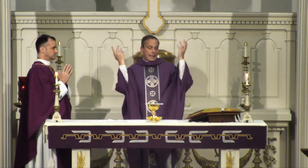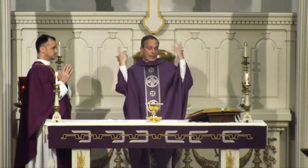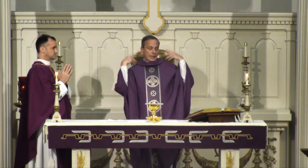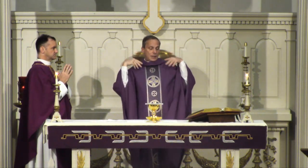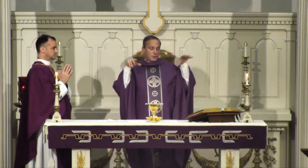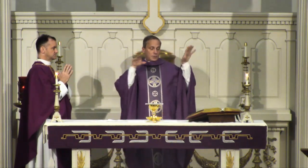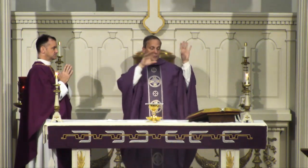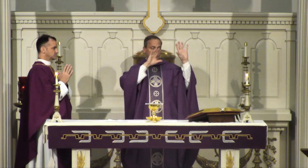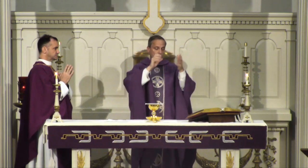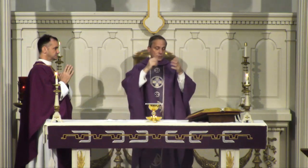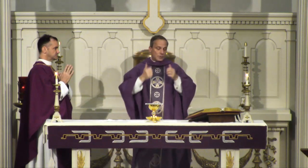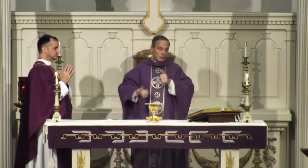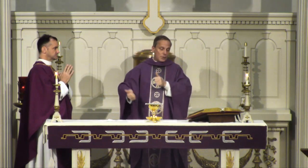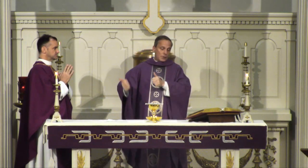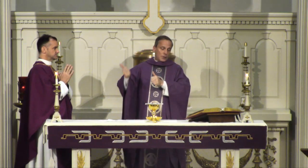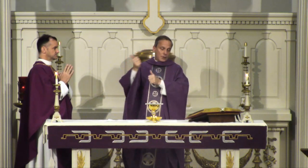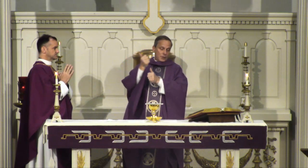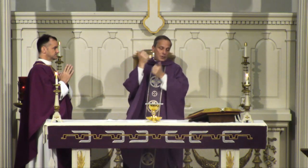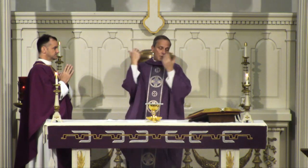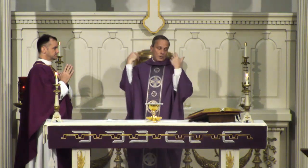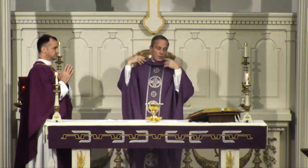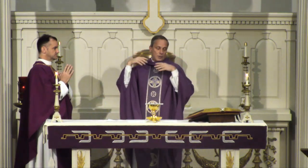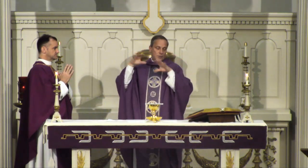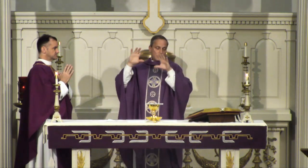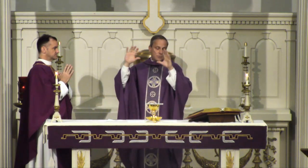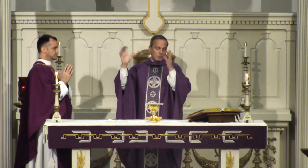And so with angels and archangels,